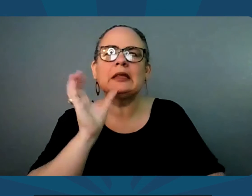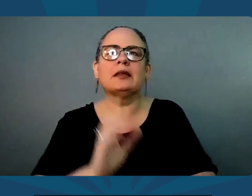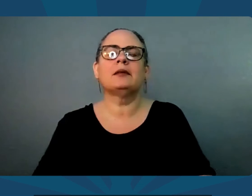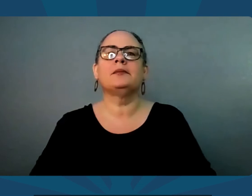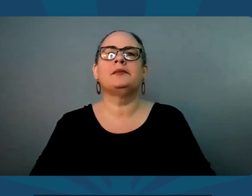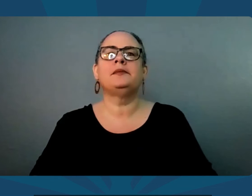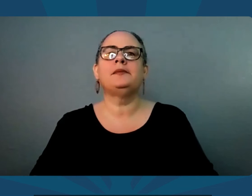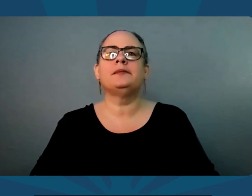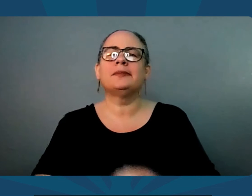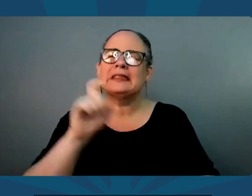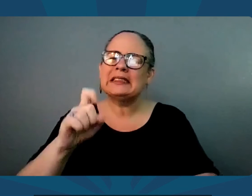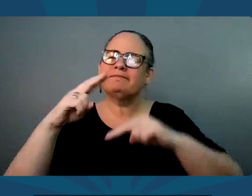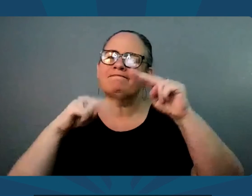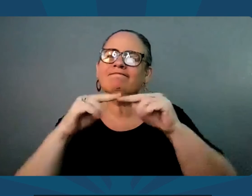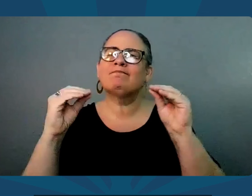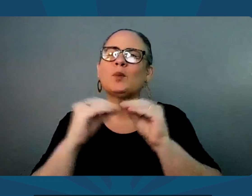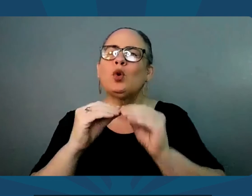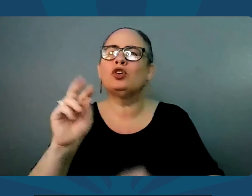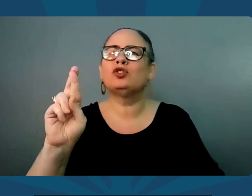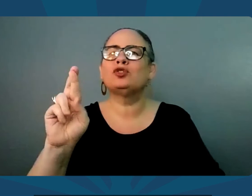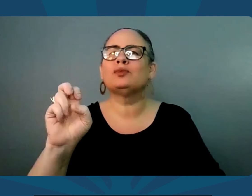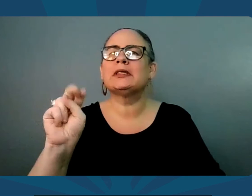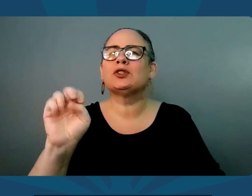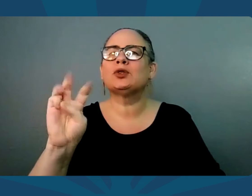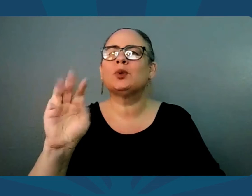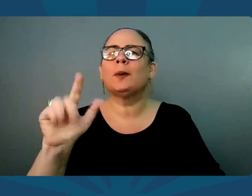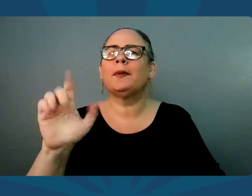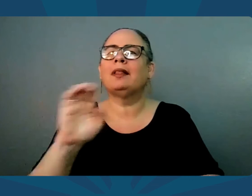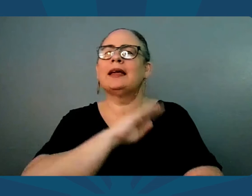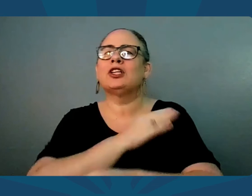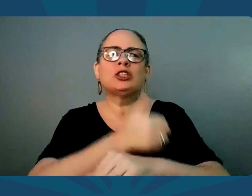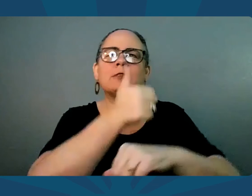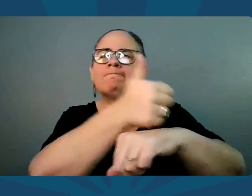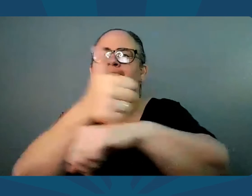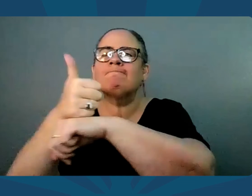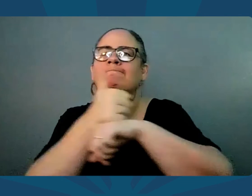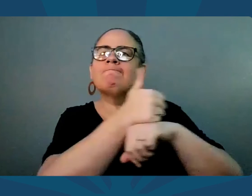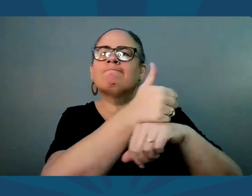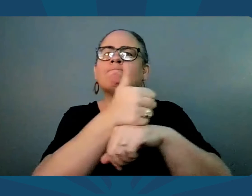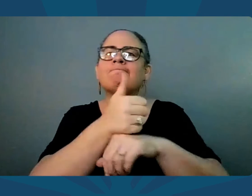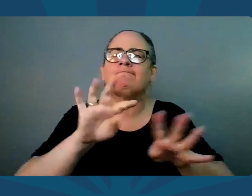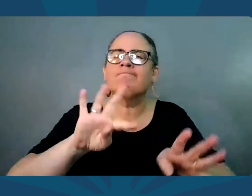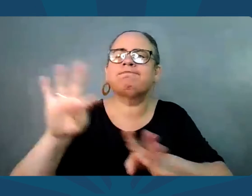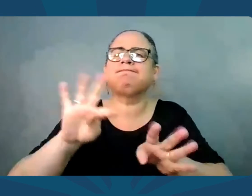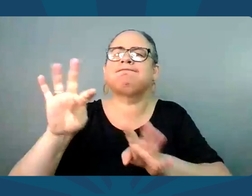We need to build renewable energy stations to pump the water uphill some 1,000 feet.